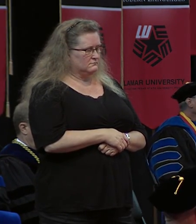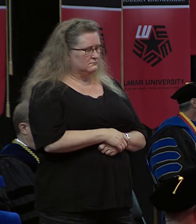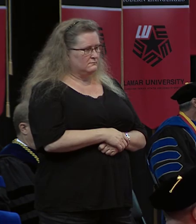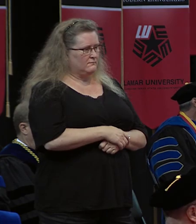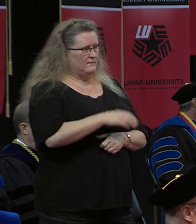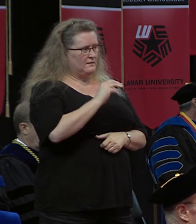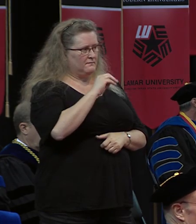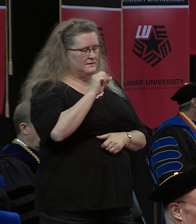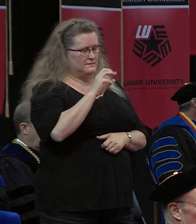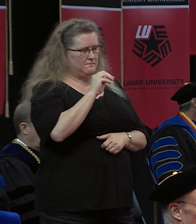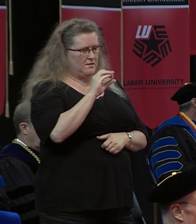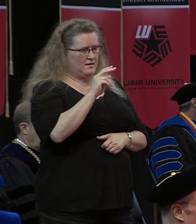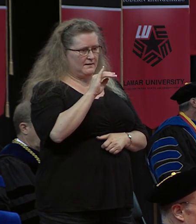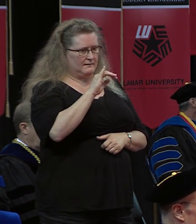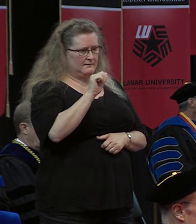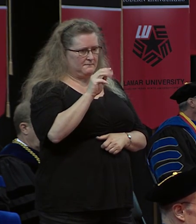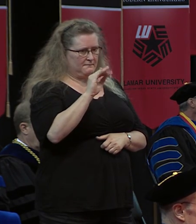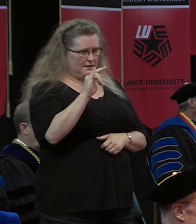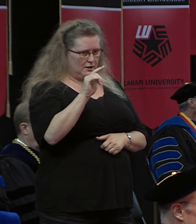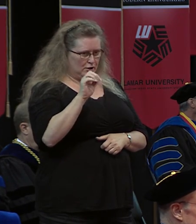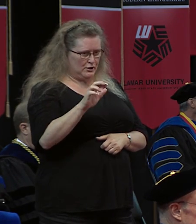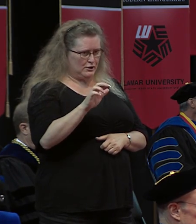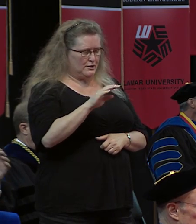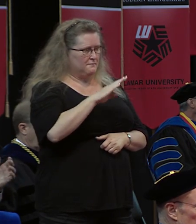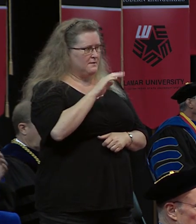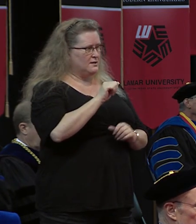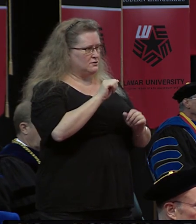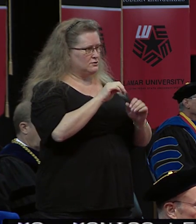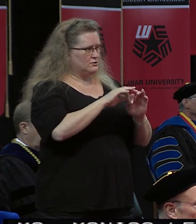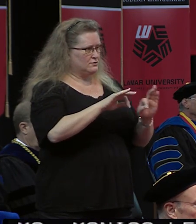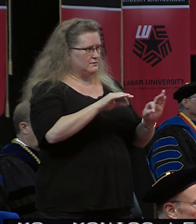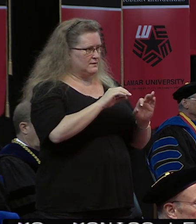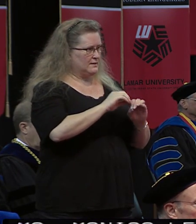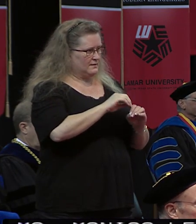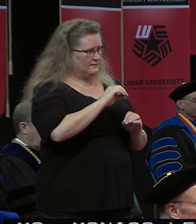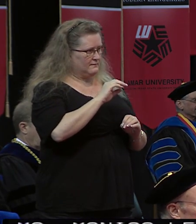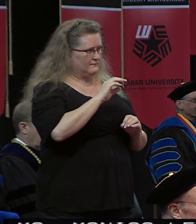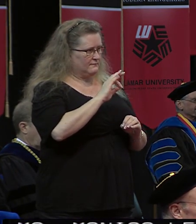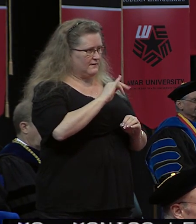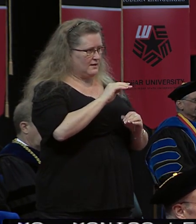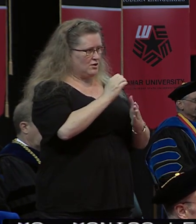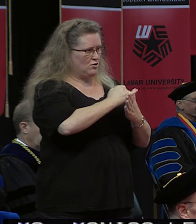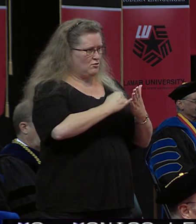Ms. Monica Lee Miller, Bachelor of Applied Arts and Sciences.